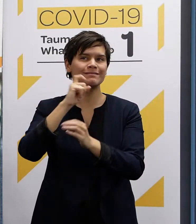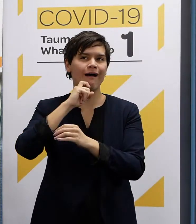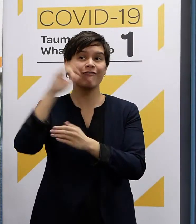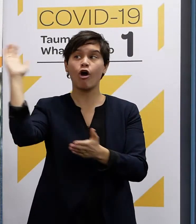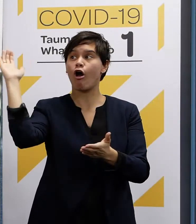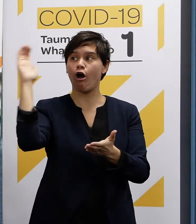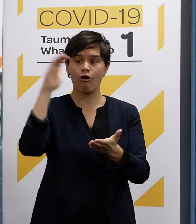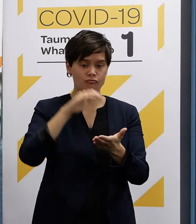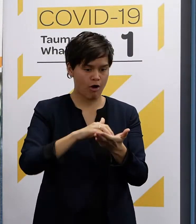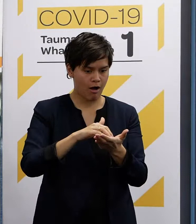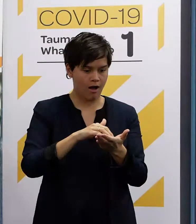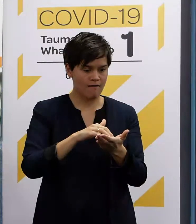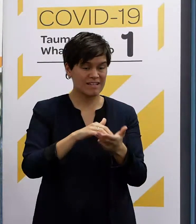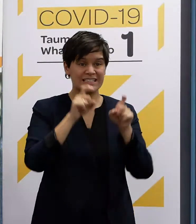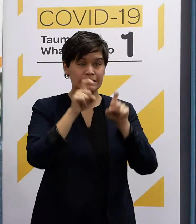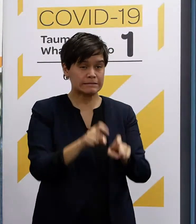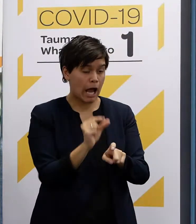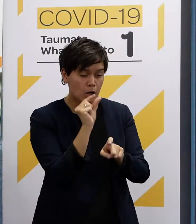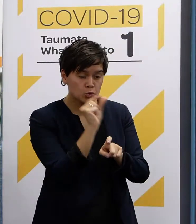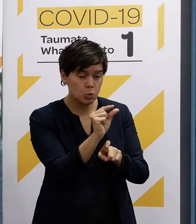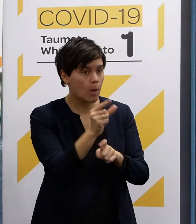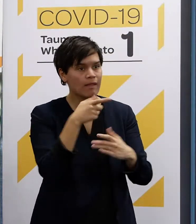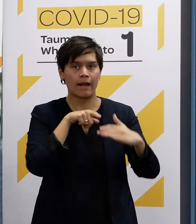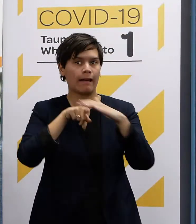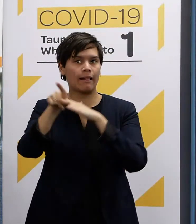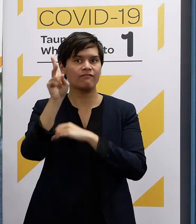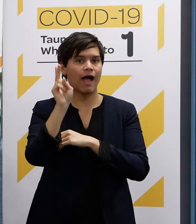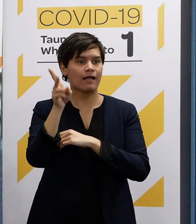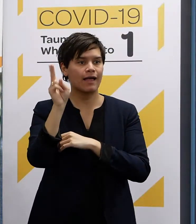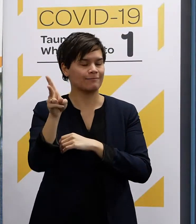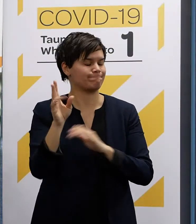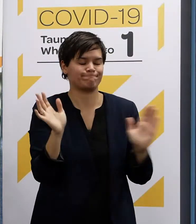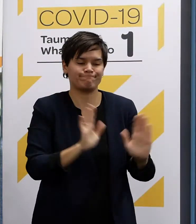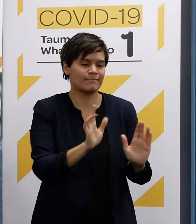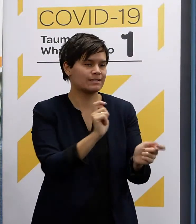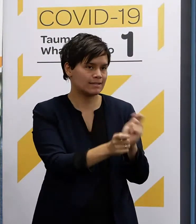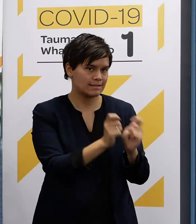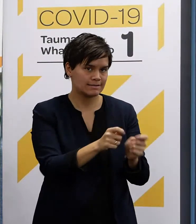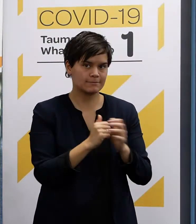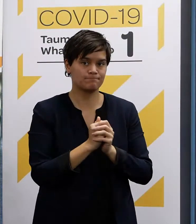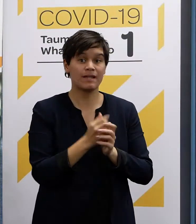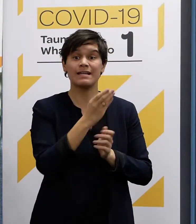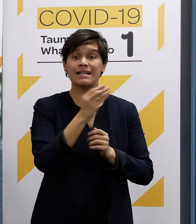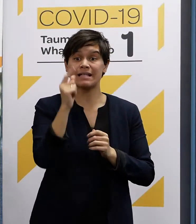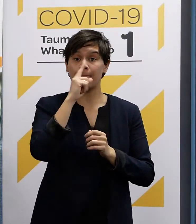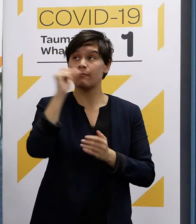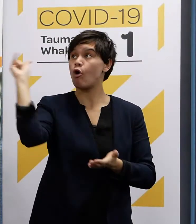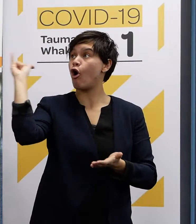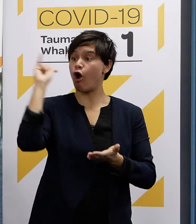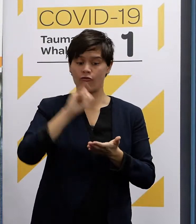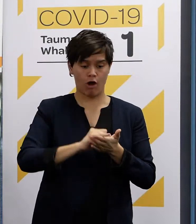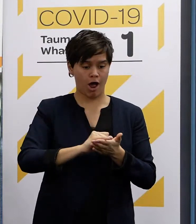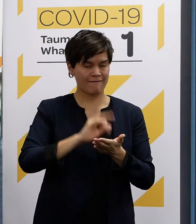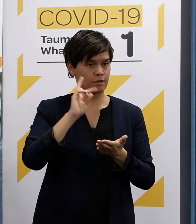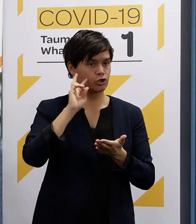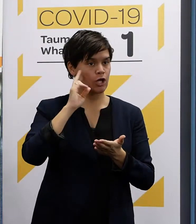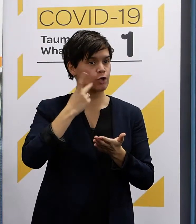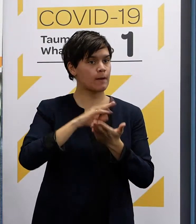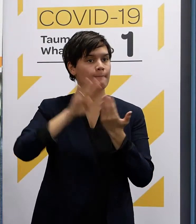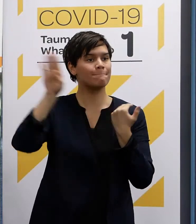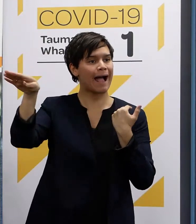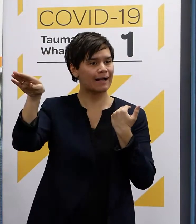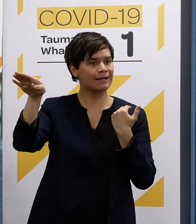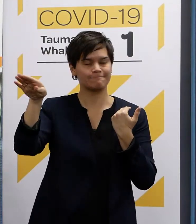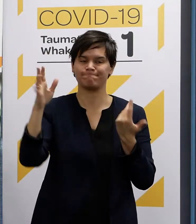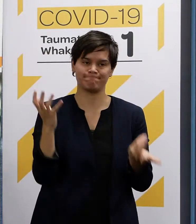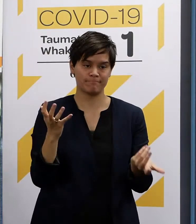And some of these people have now returned overseas, so they came and went back, and there are some who are